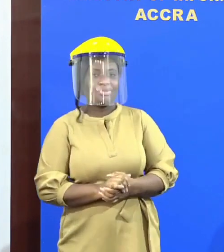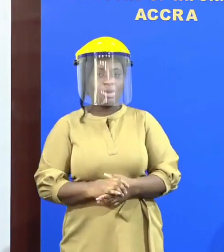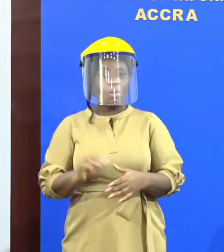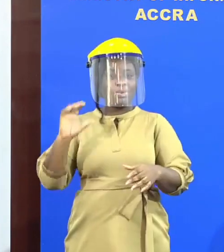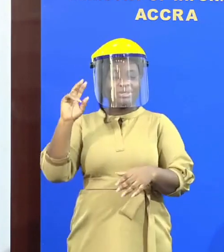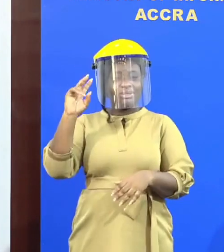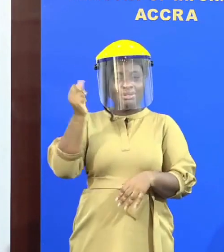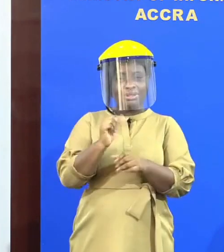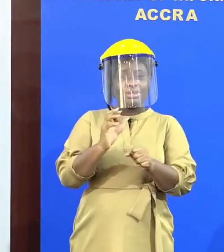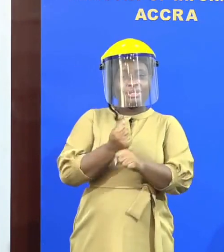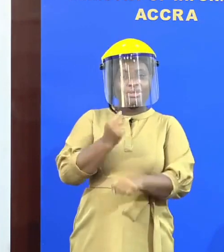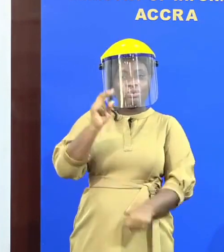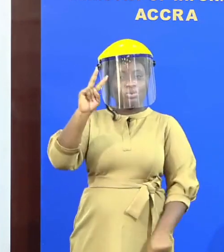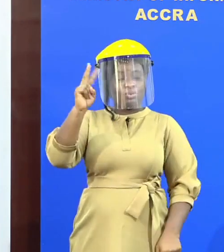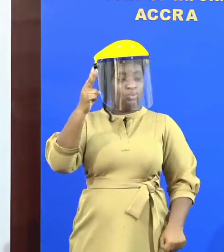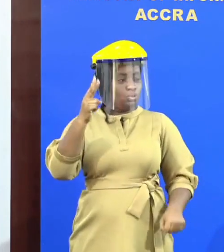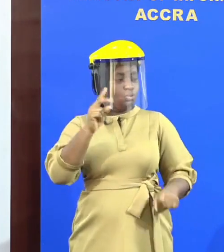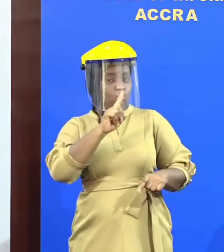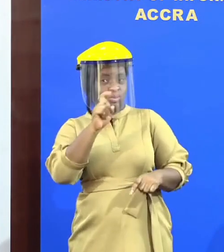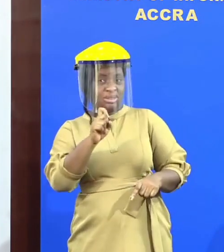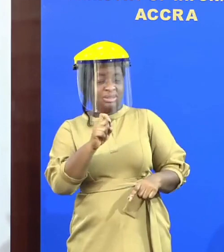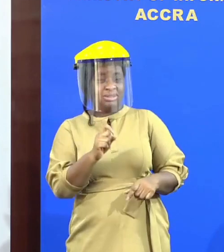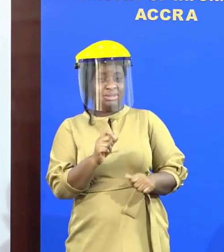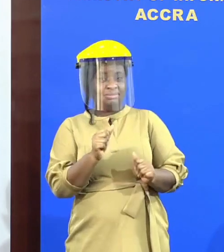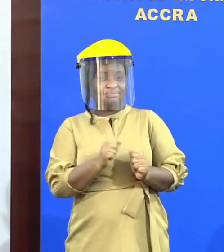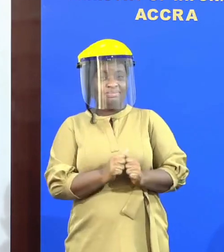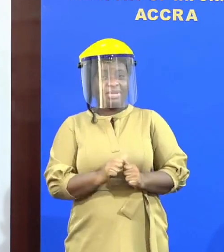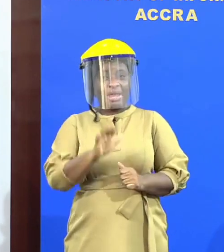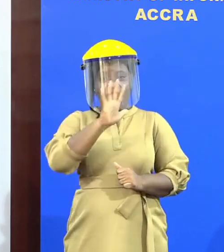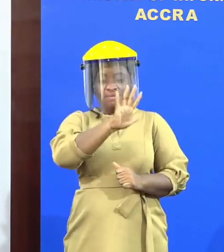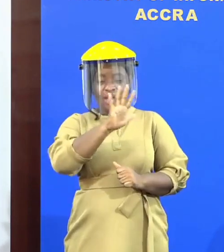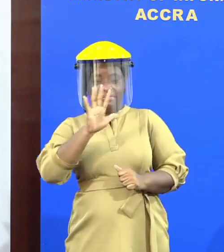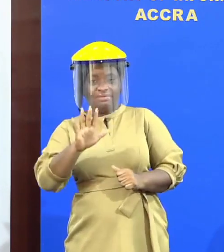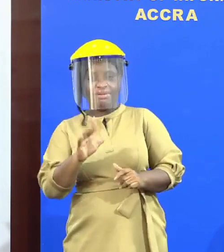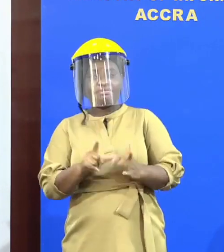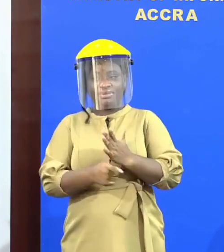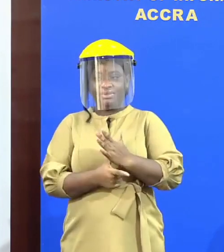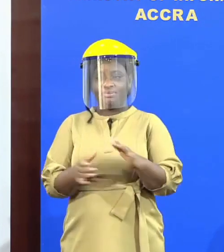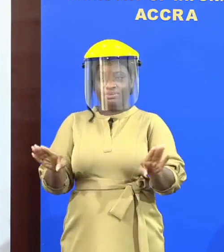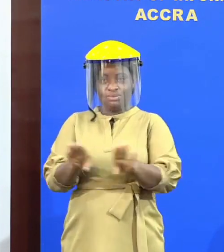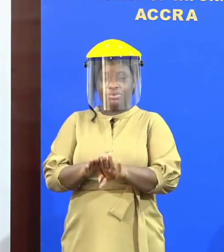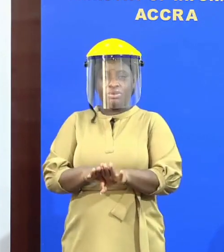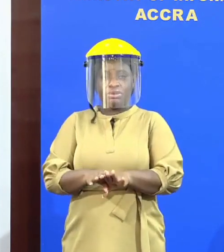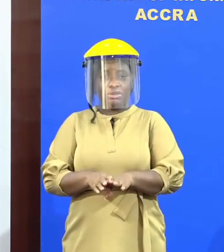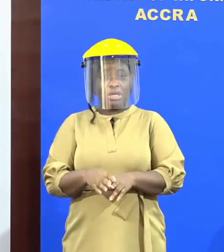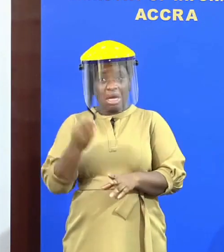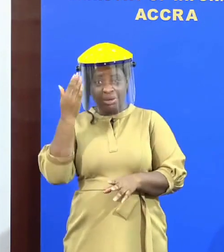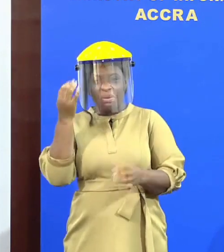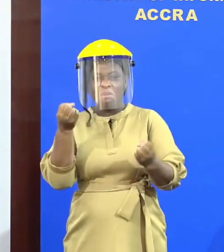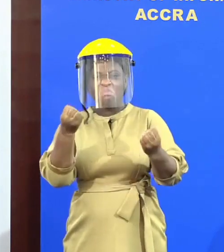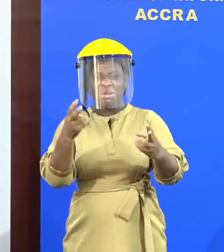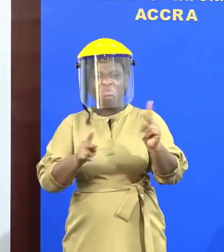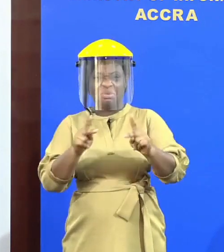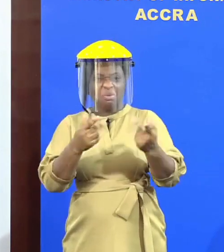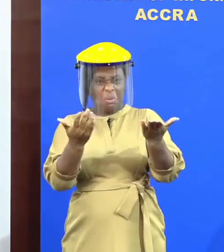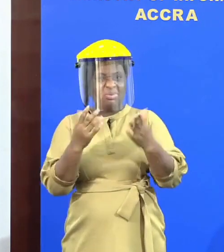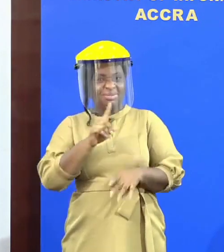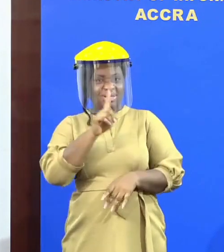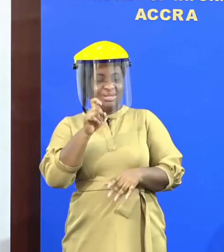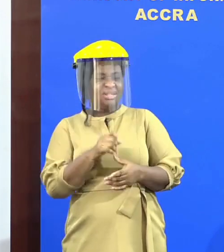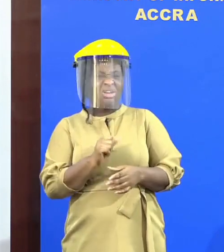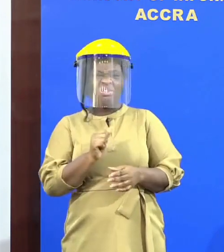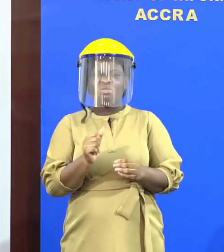sets of questions in batches of 5, and then we can wrap up. As I mentioned, I know many of you want to head to the Supreme Court, so I will not